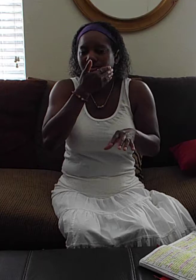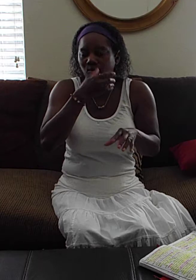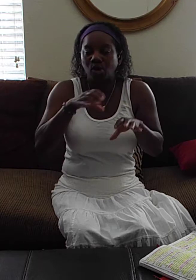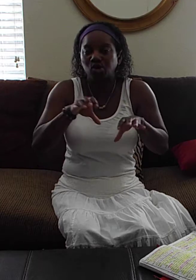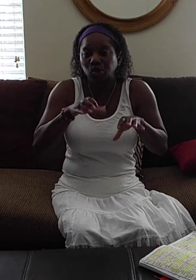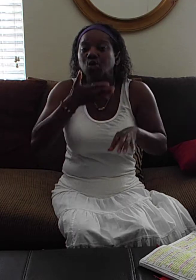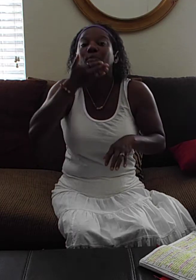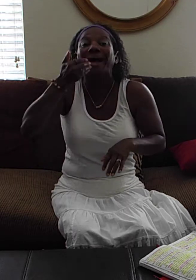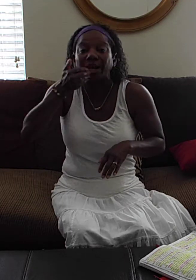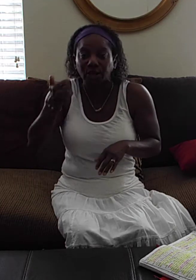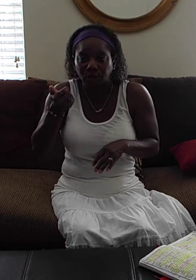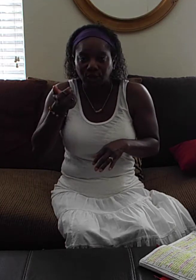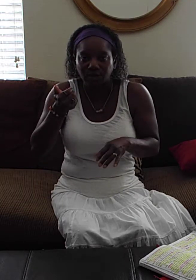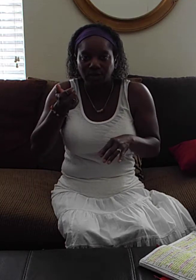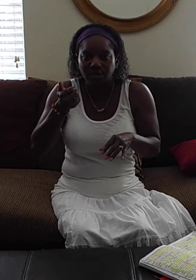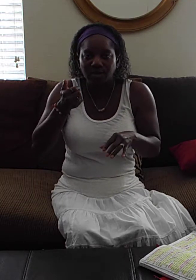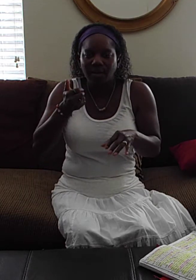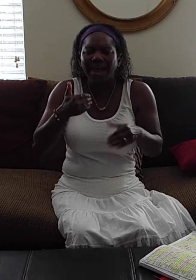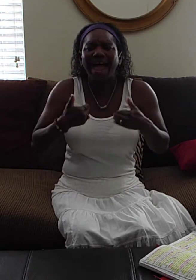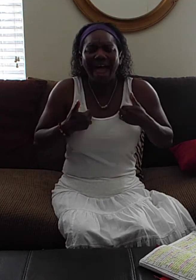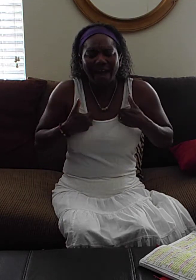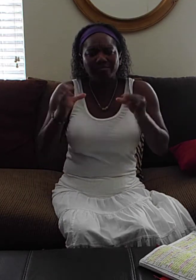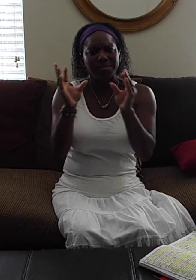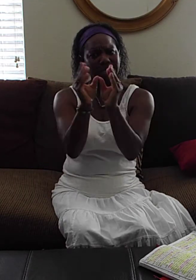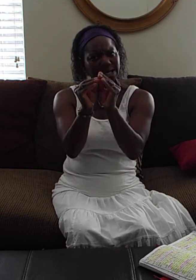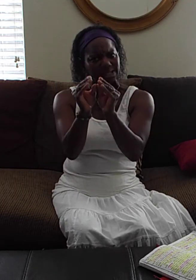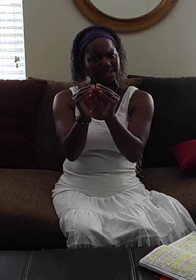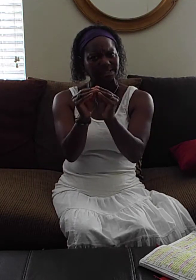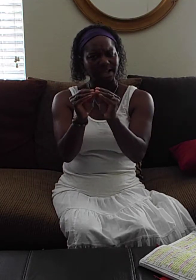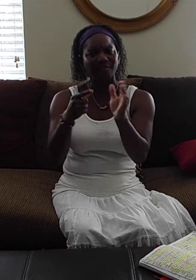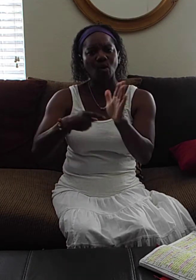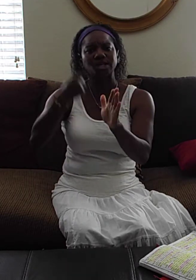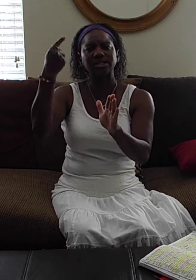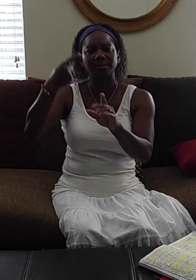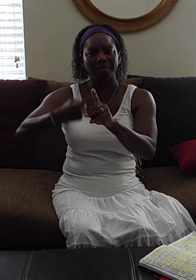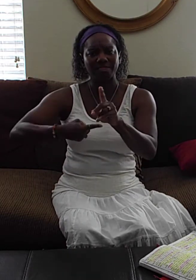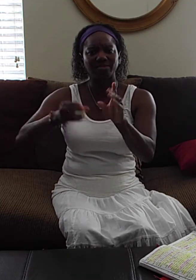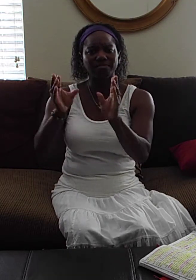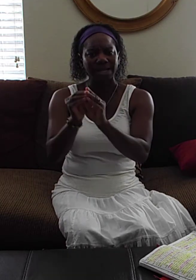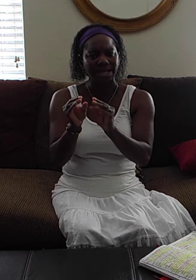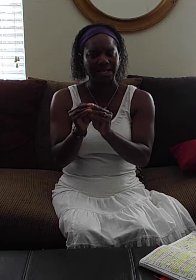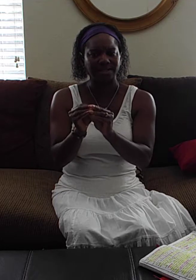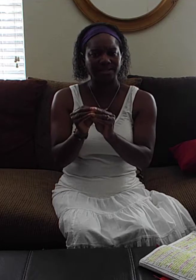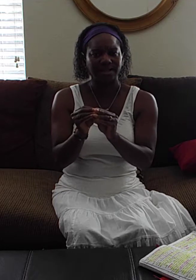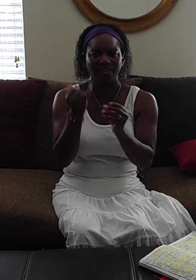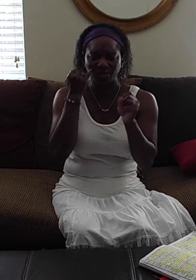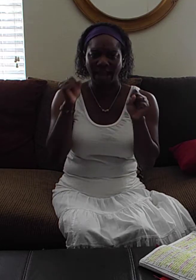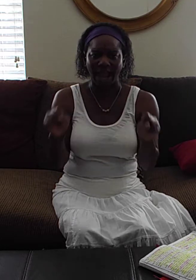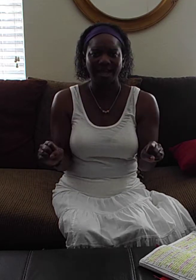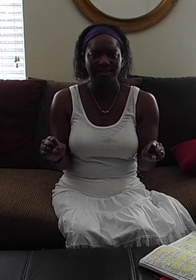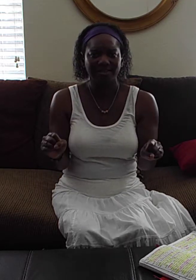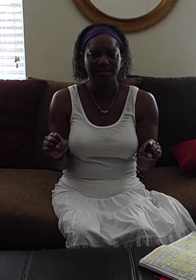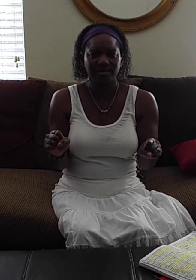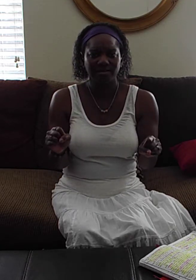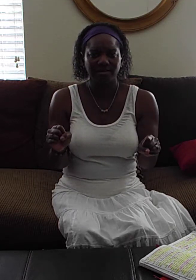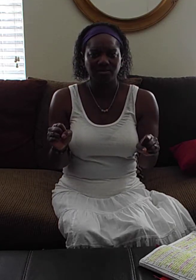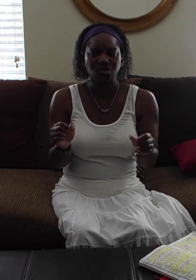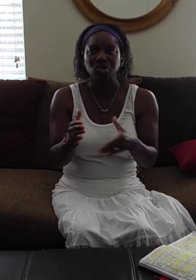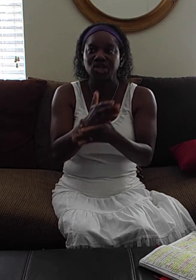we'll do better. And have meetings. Have once a month meeting, if you can, to